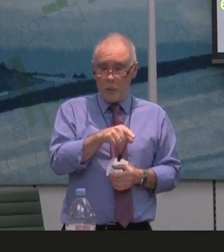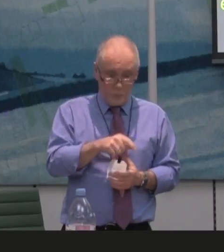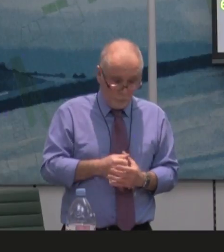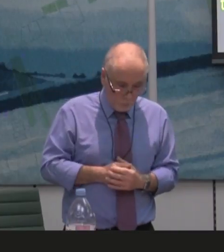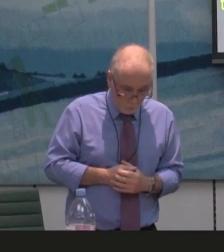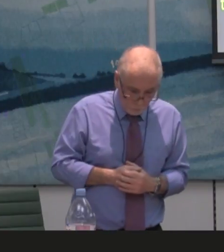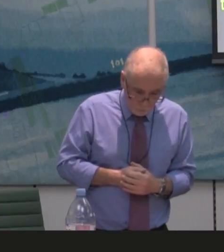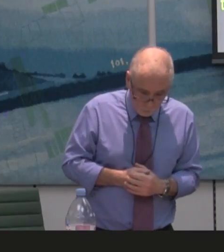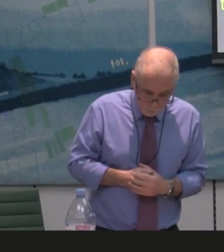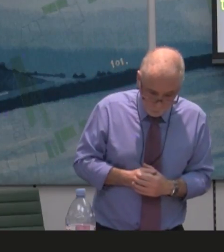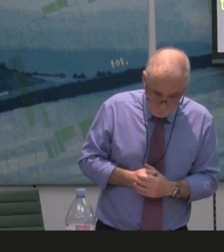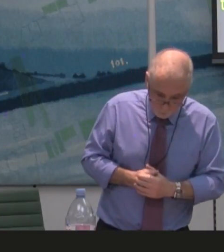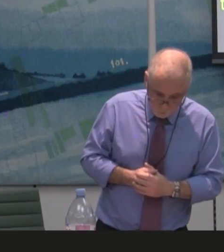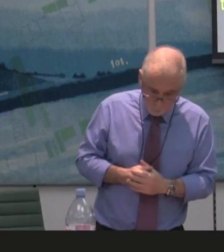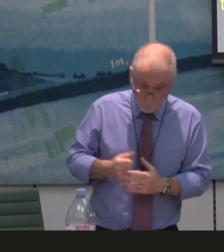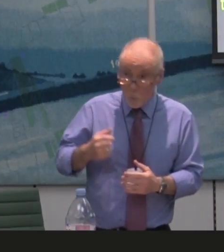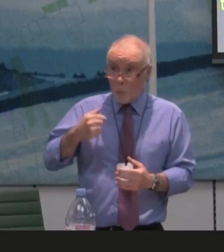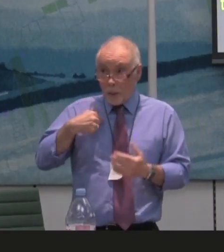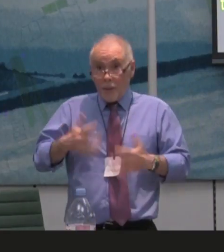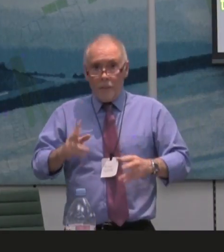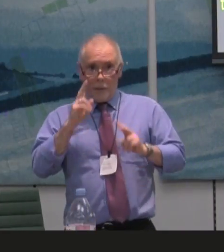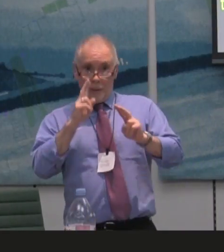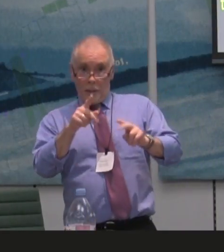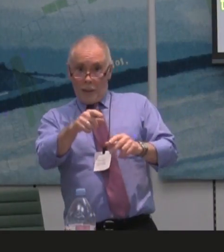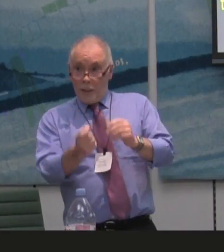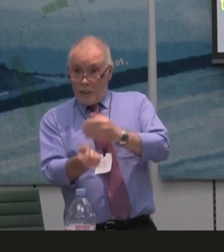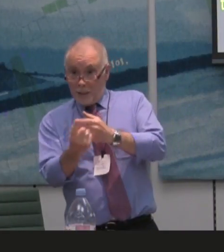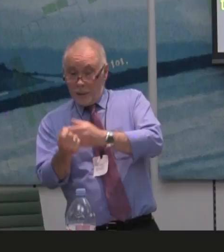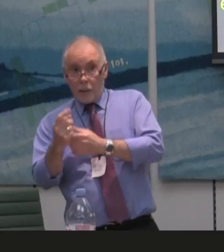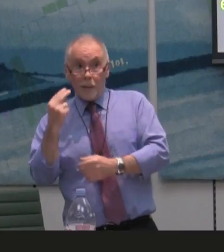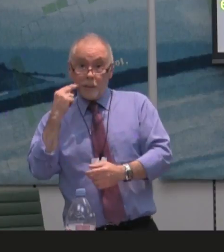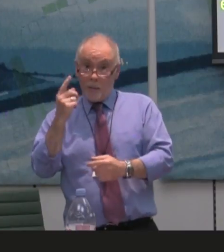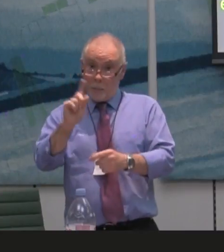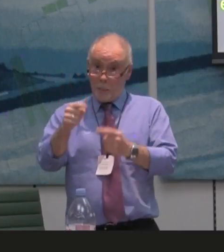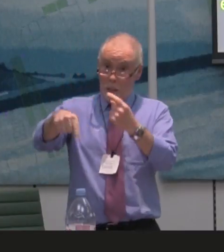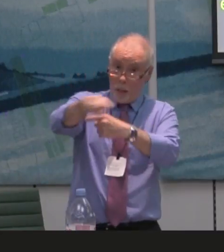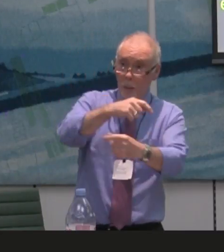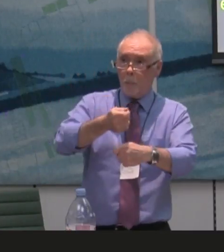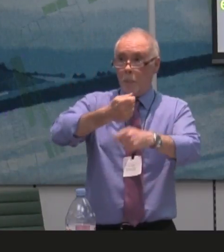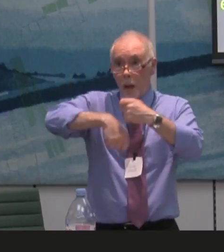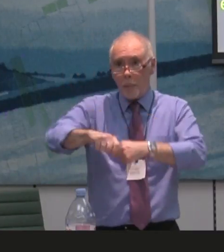will experience this cap, and the employers will therefore be expected to subsidise the